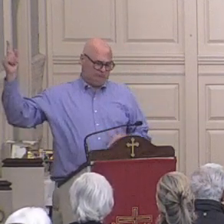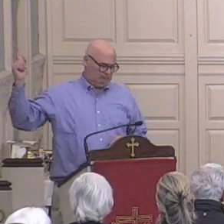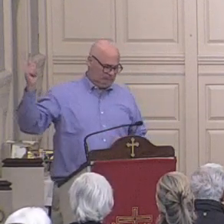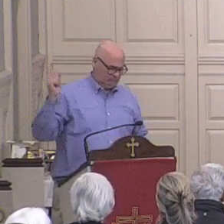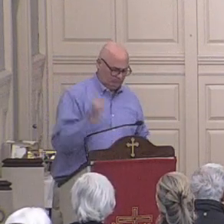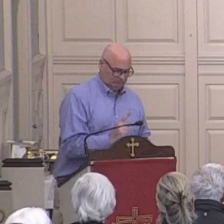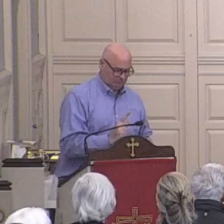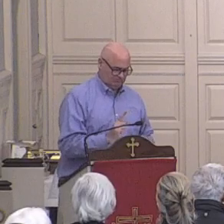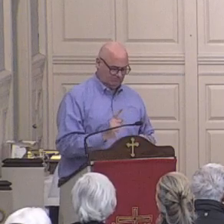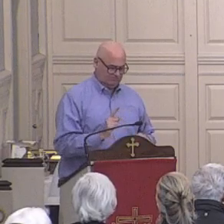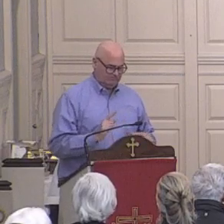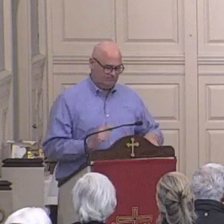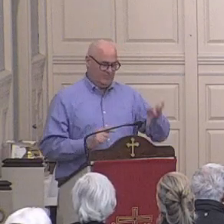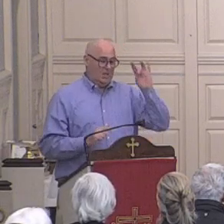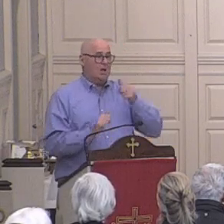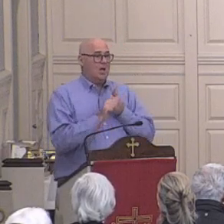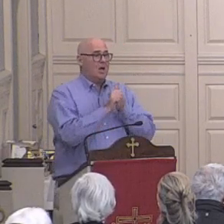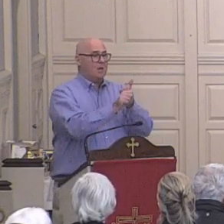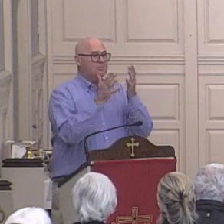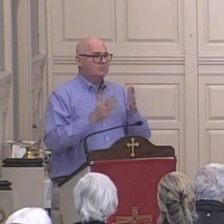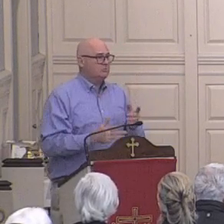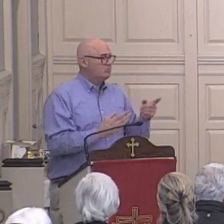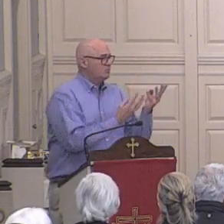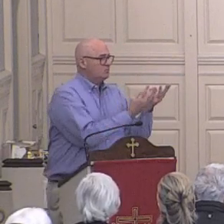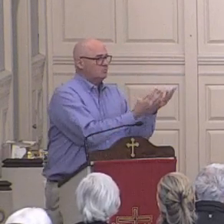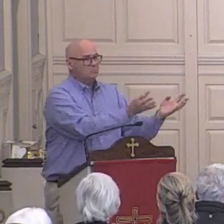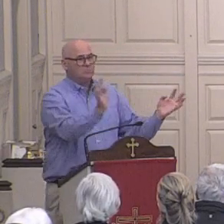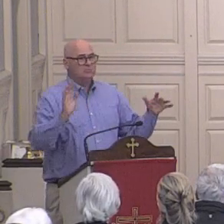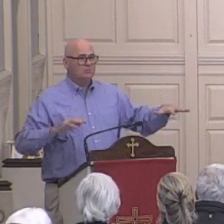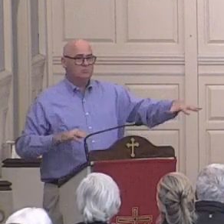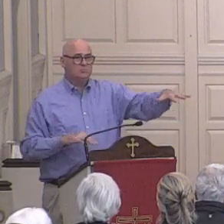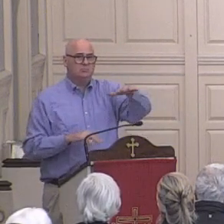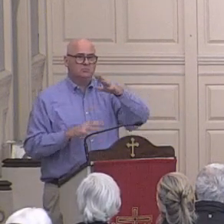When he returned, he found them asleep.